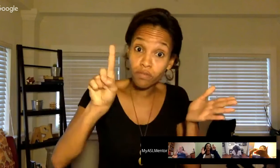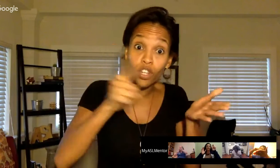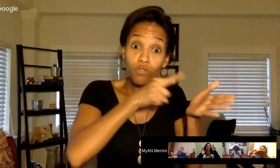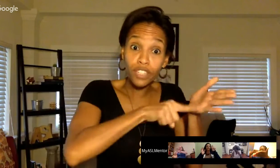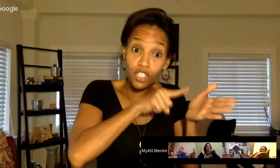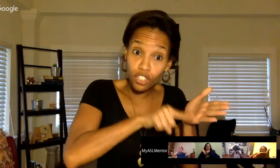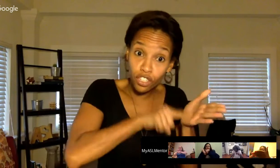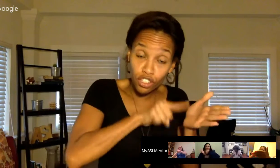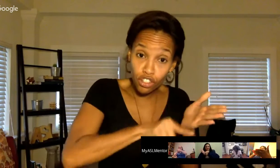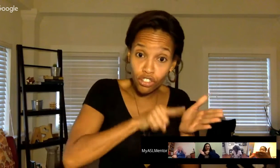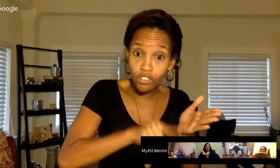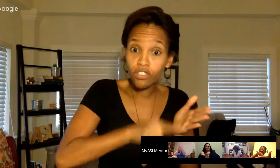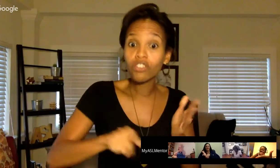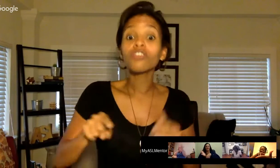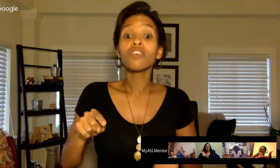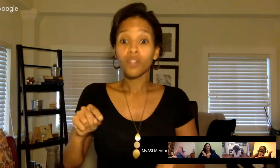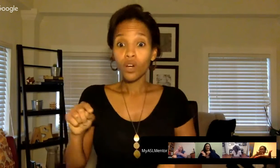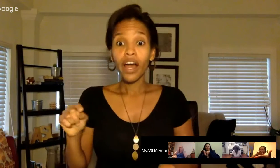research,